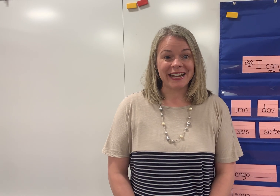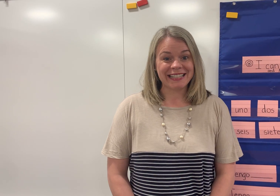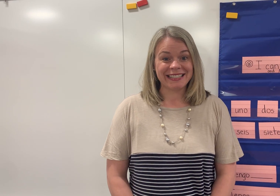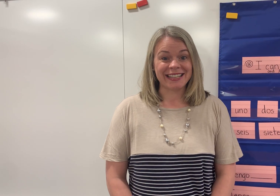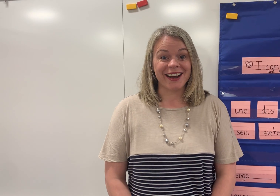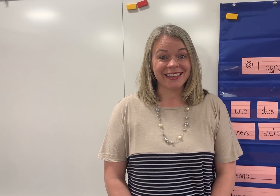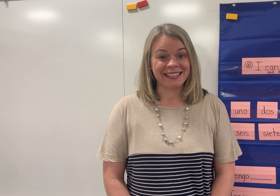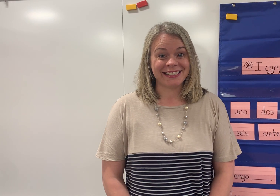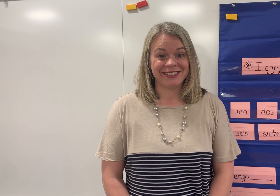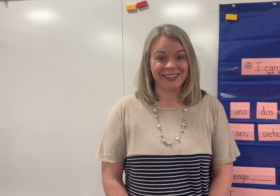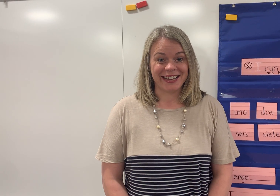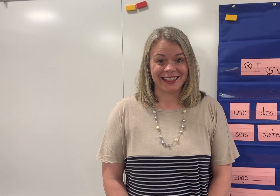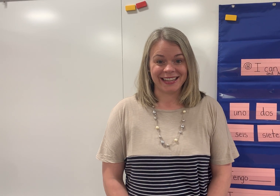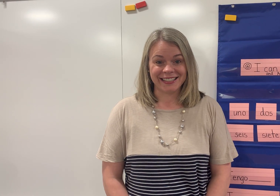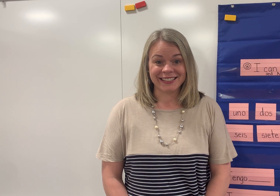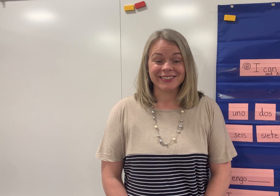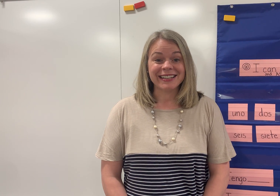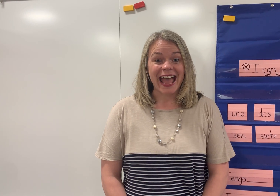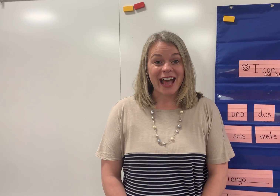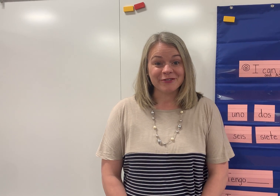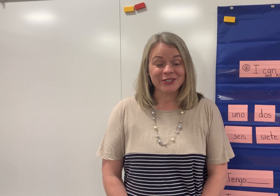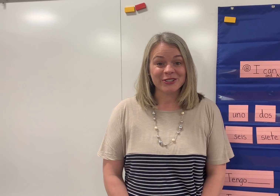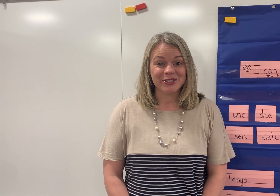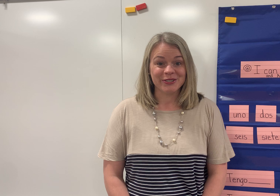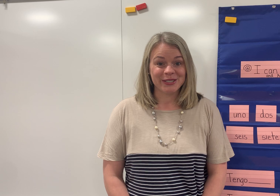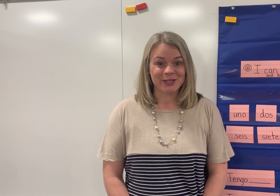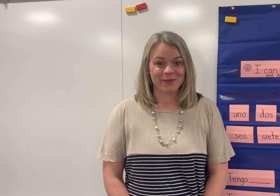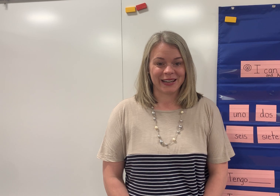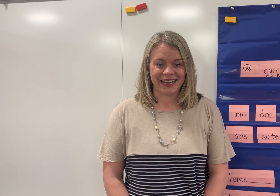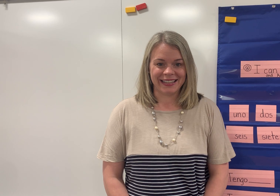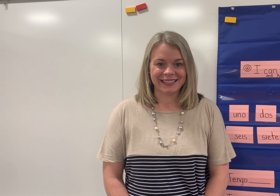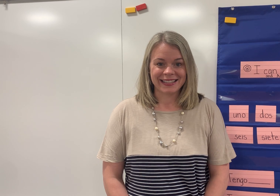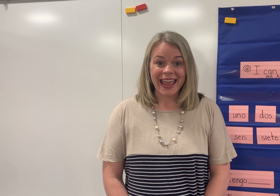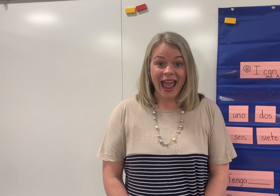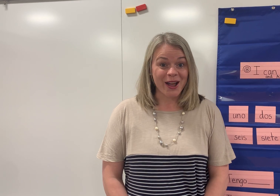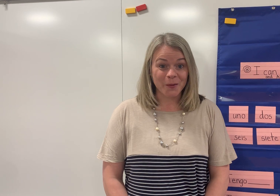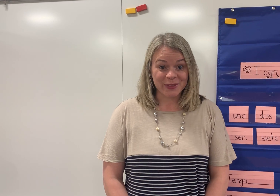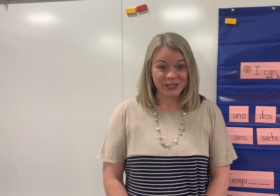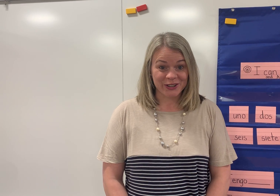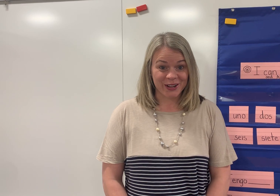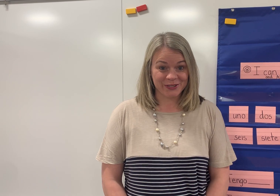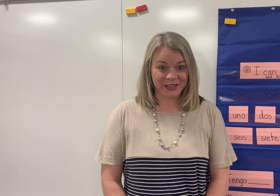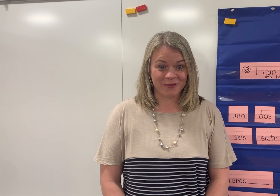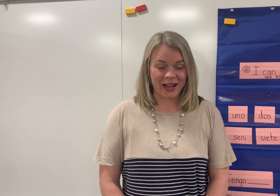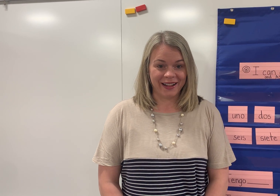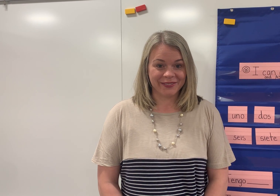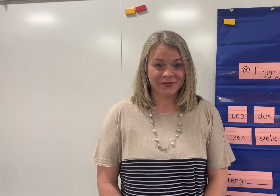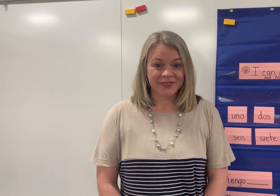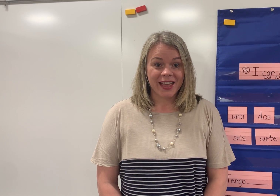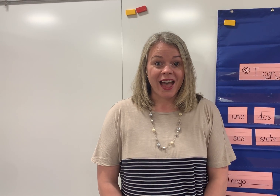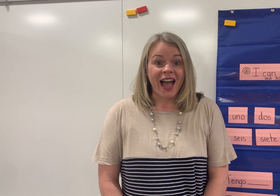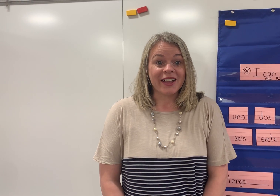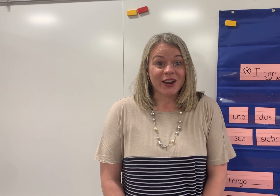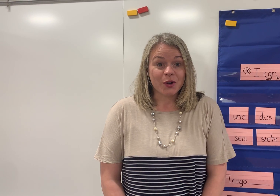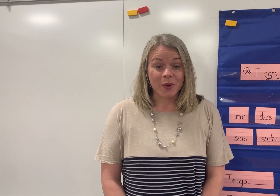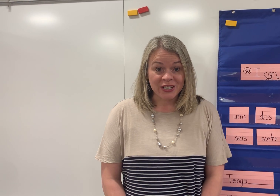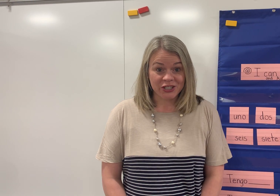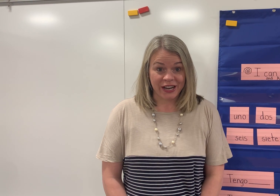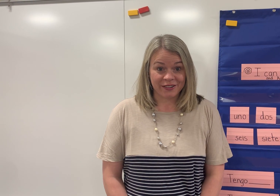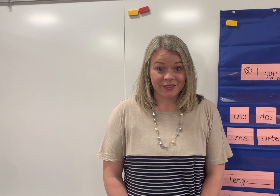Buenas tardes, estudiantes. Good afternoon, super kids. I hope that you're all doing well. I got a question